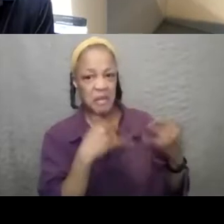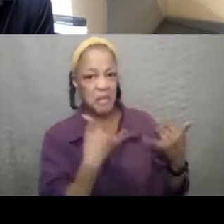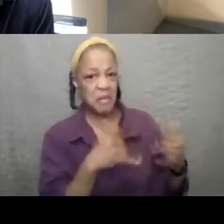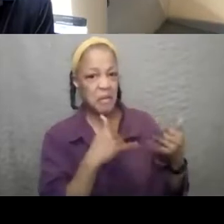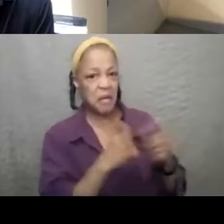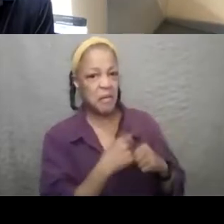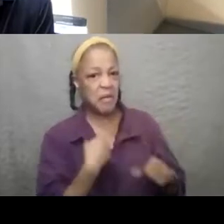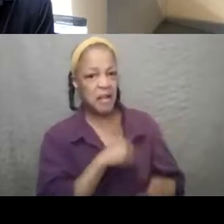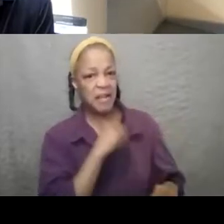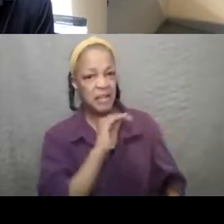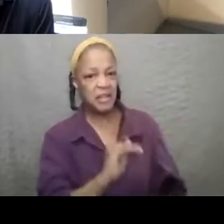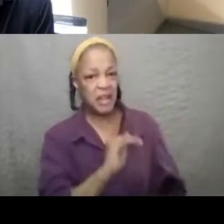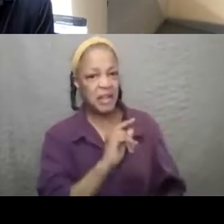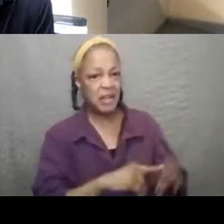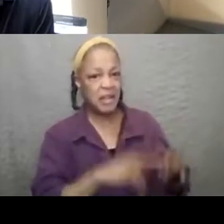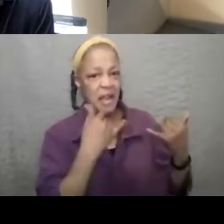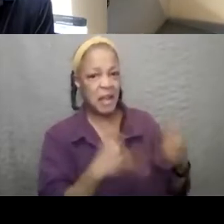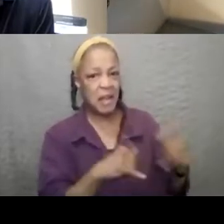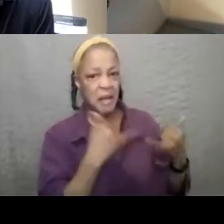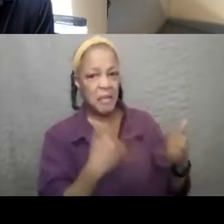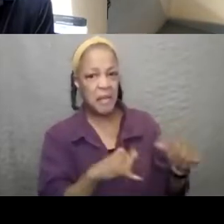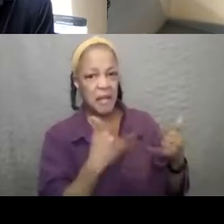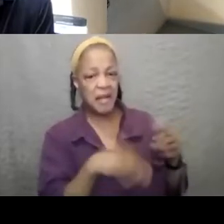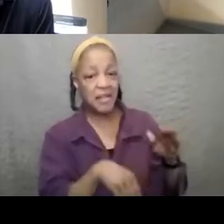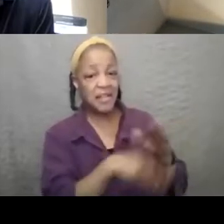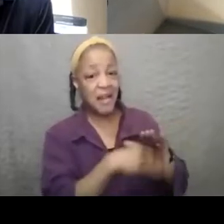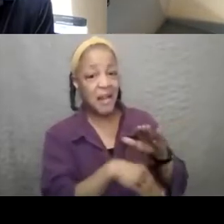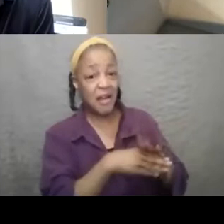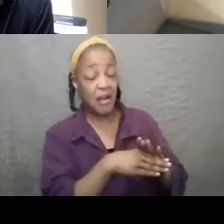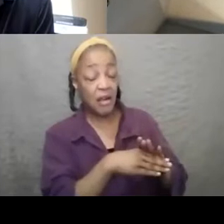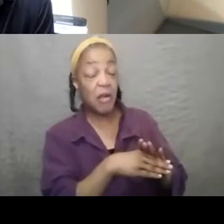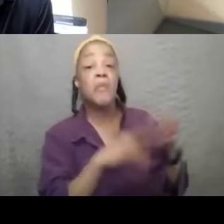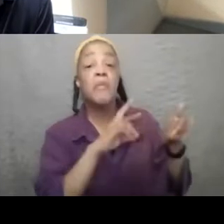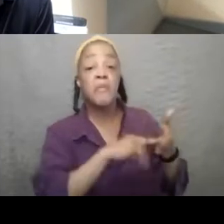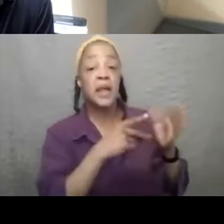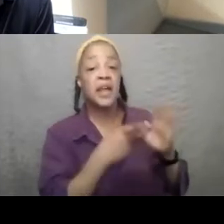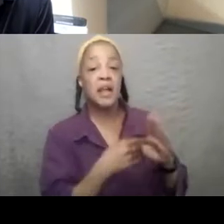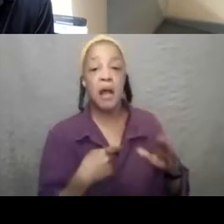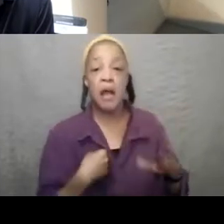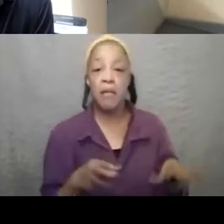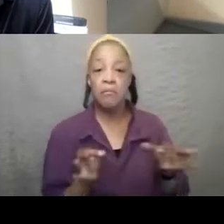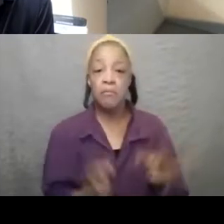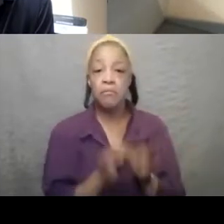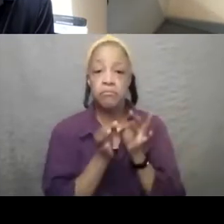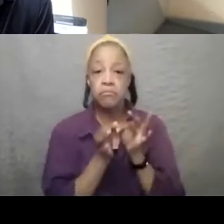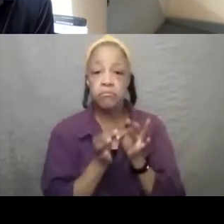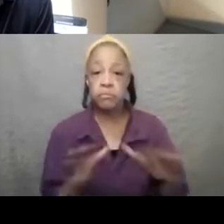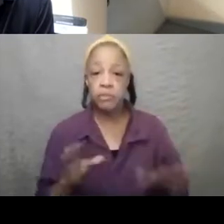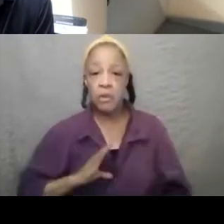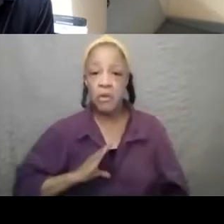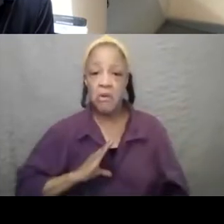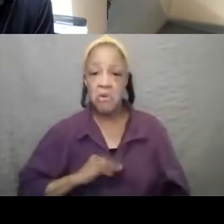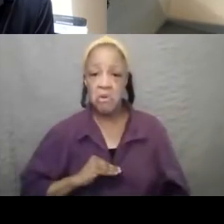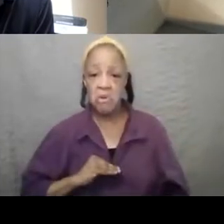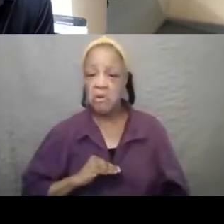child couldn't play soccer, therefore I was useless to be a